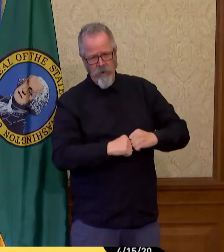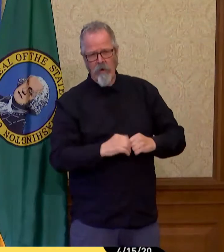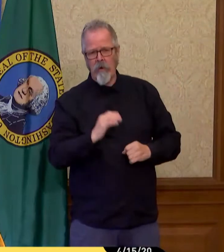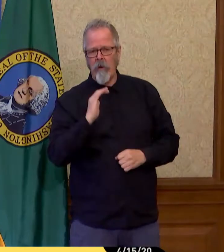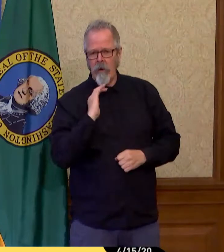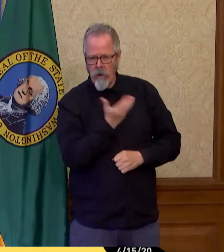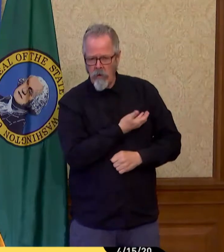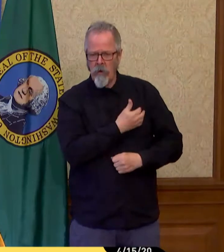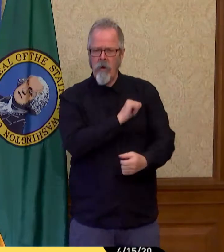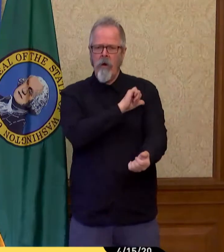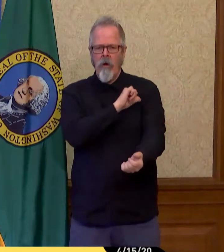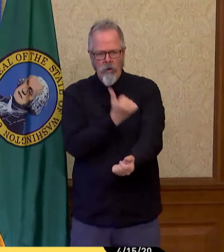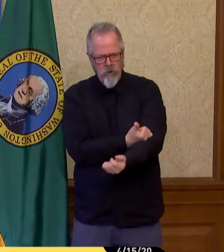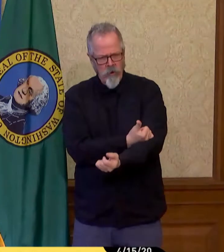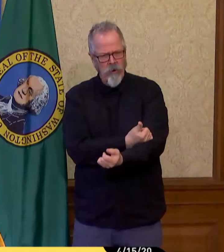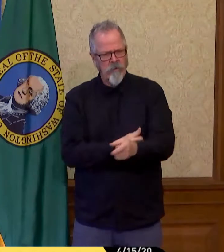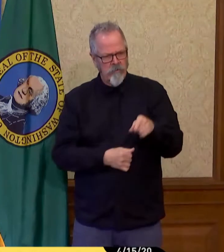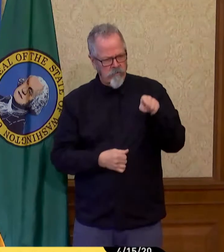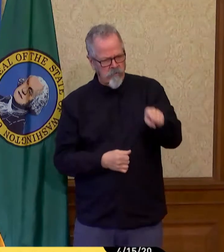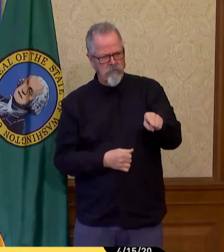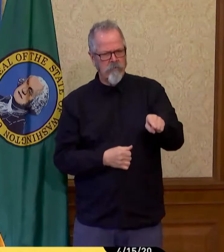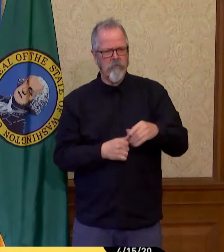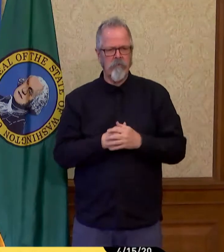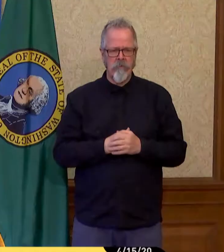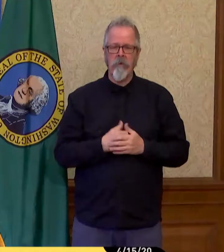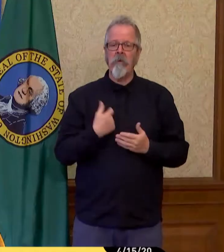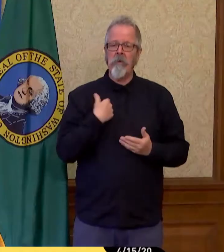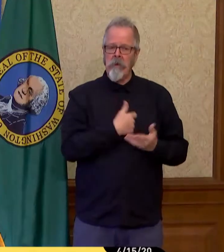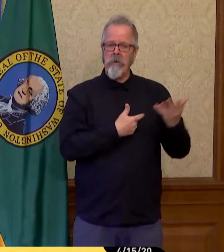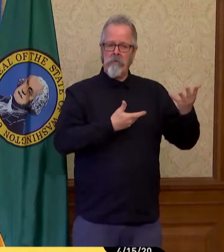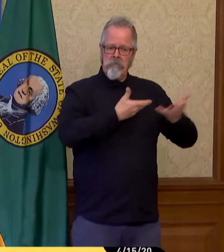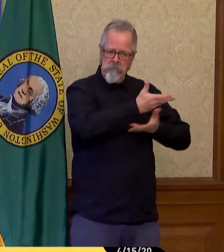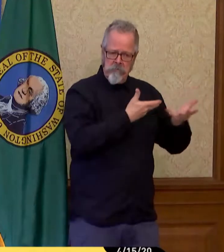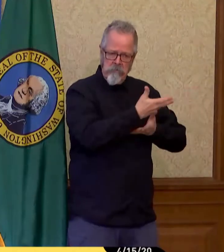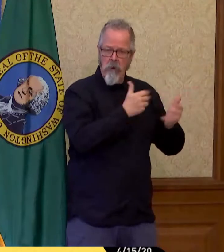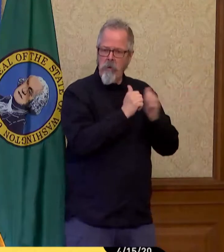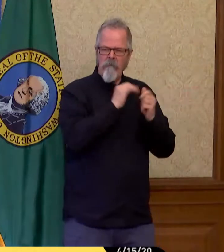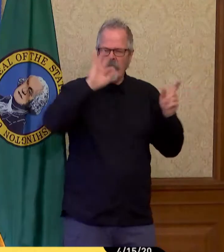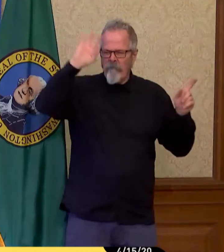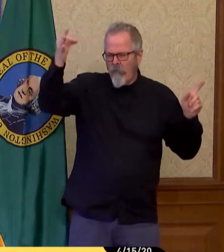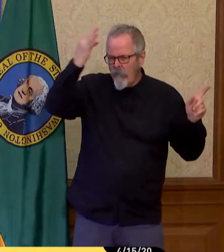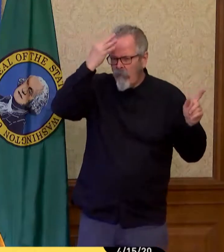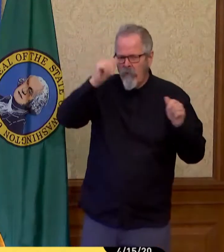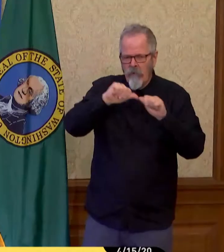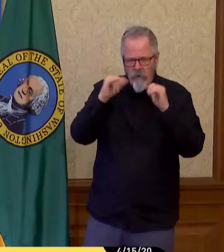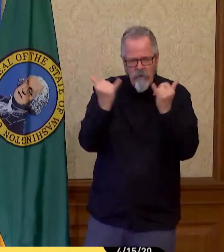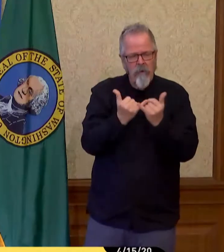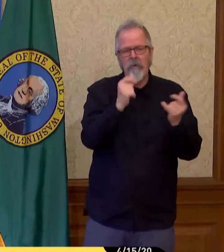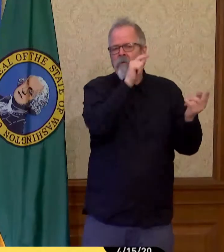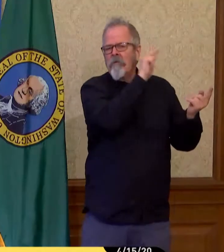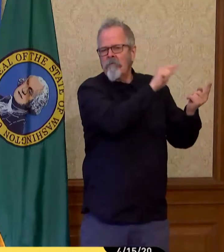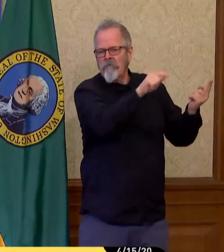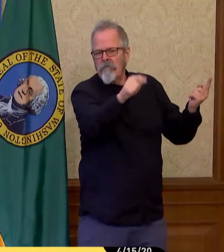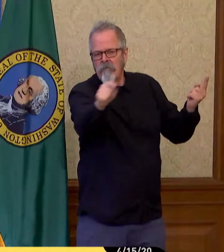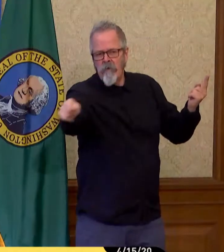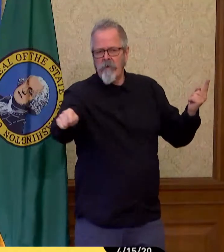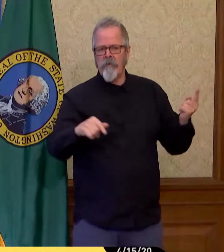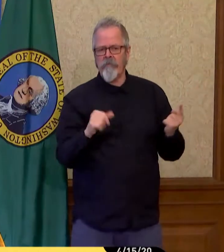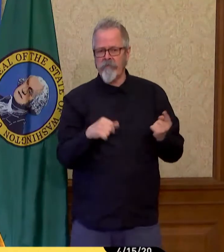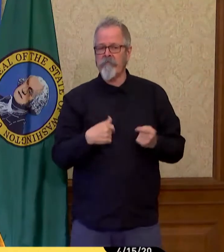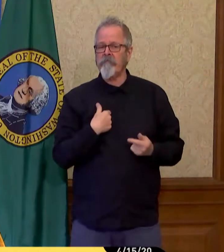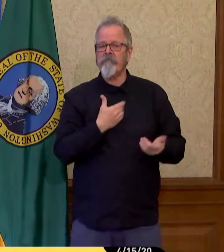very appreciative of the Public Health Service. They now have doctors helping us in strike teams to go in and help our long-term